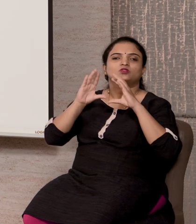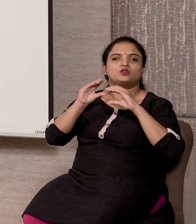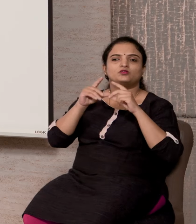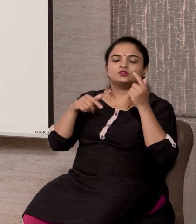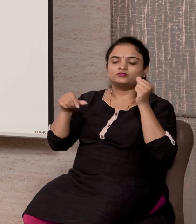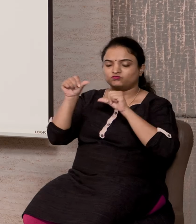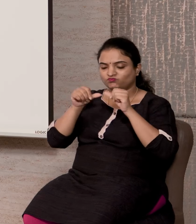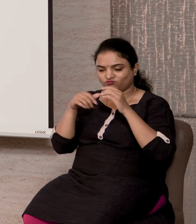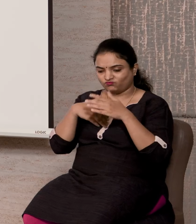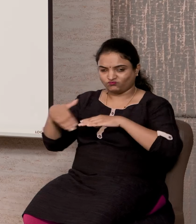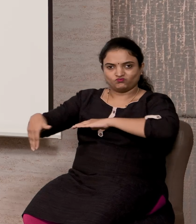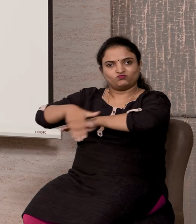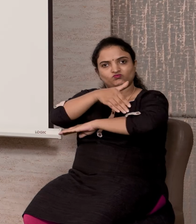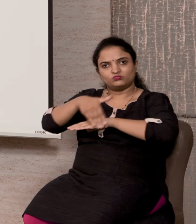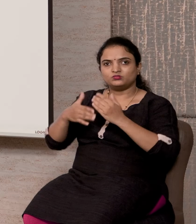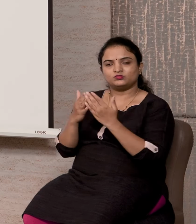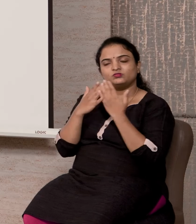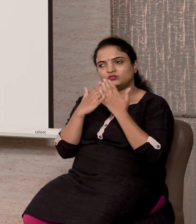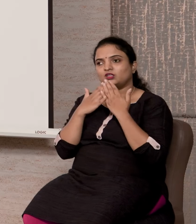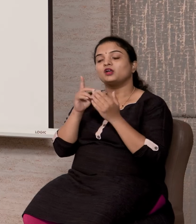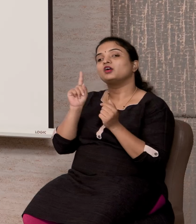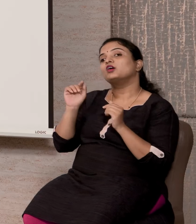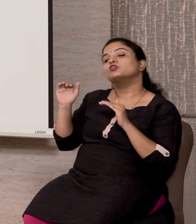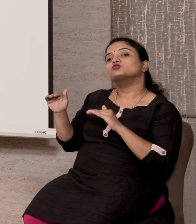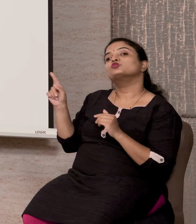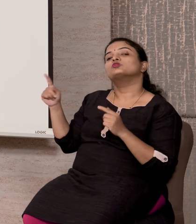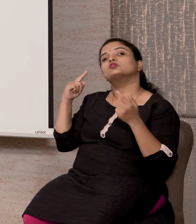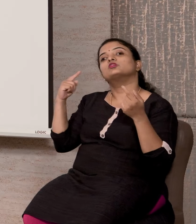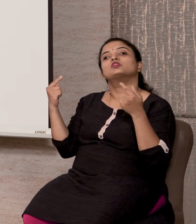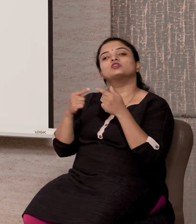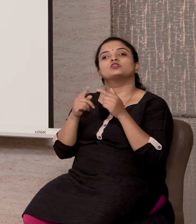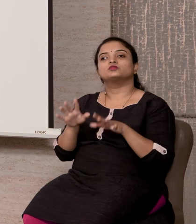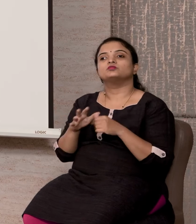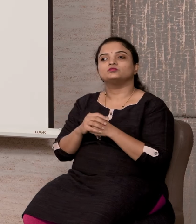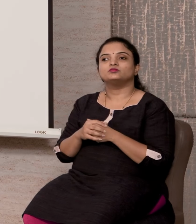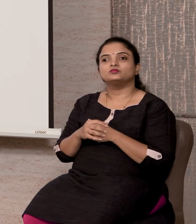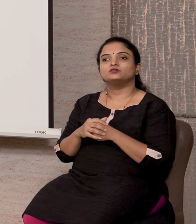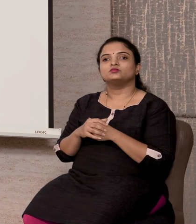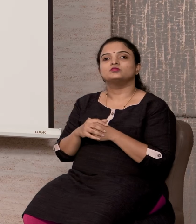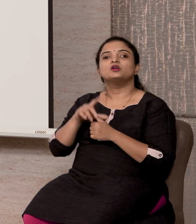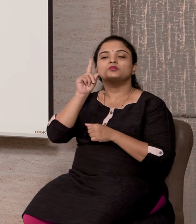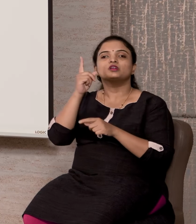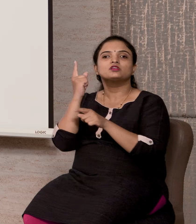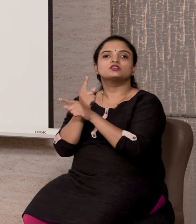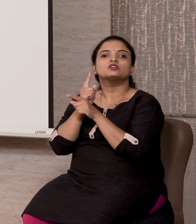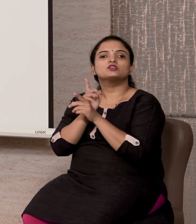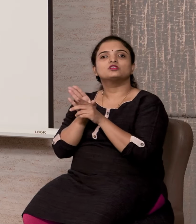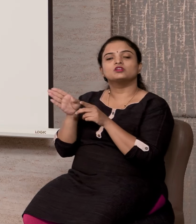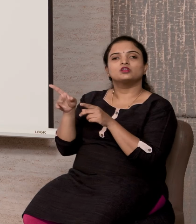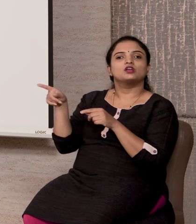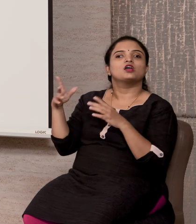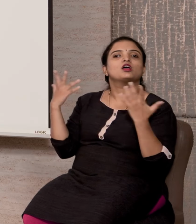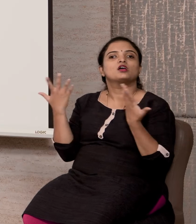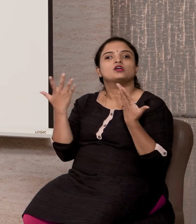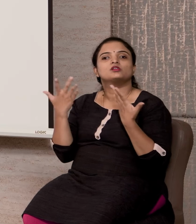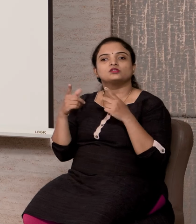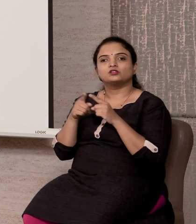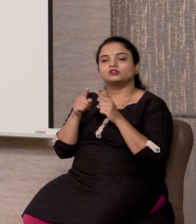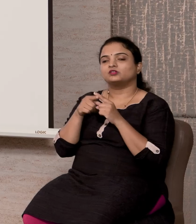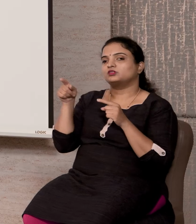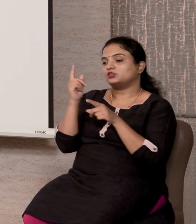and so on. So this was the student side, right? What about the teacher side, right? So there is already some studies in the